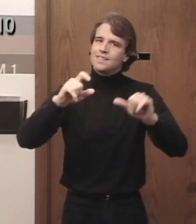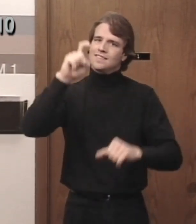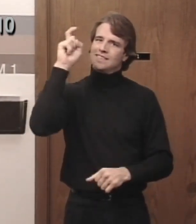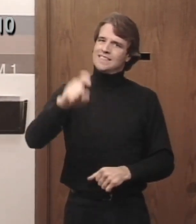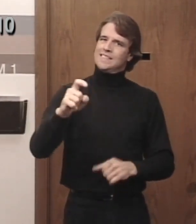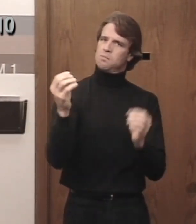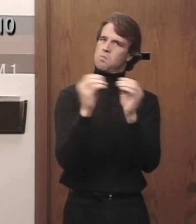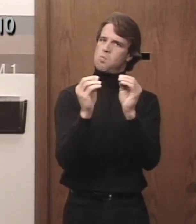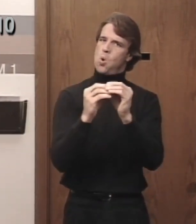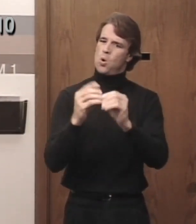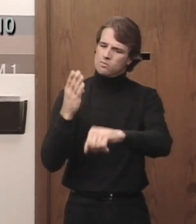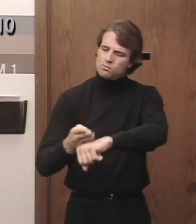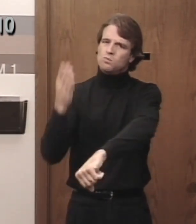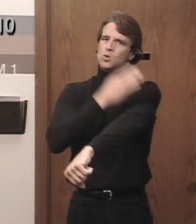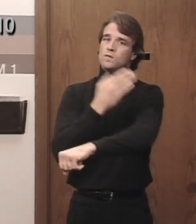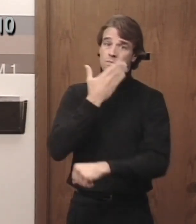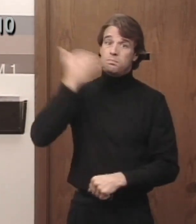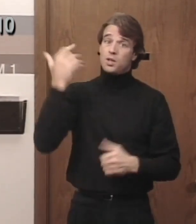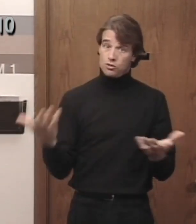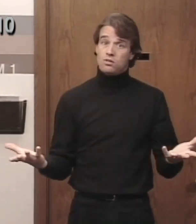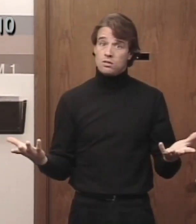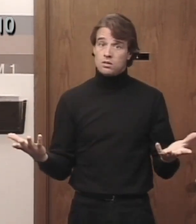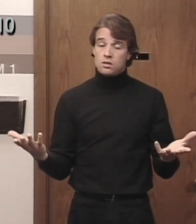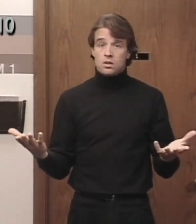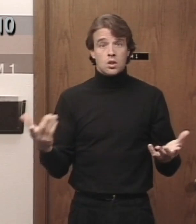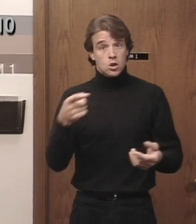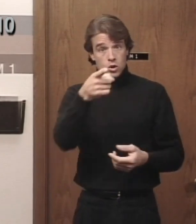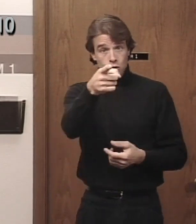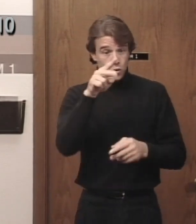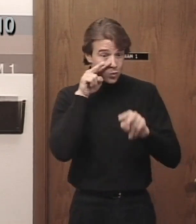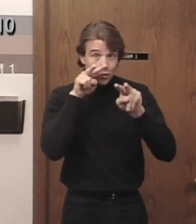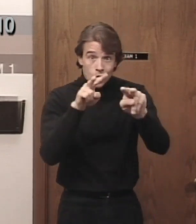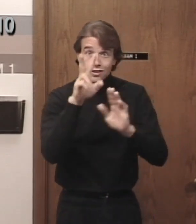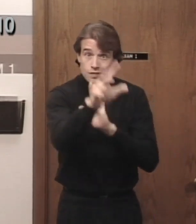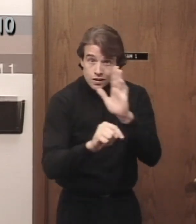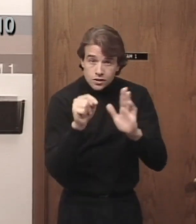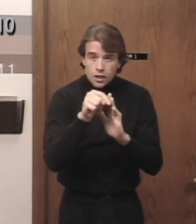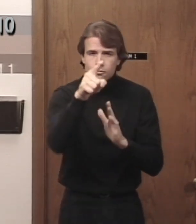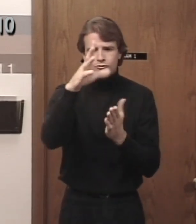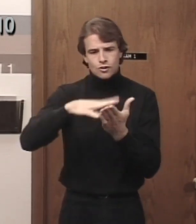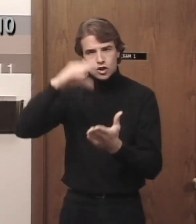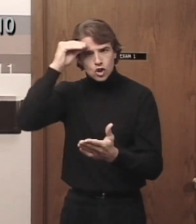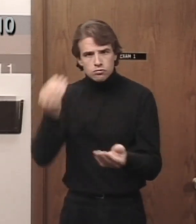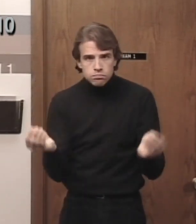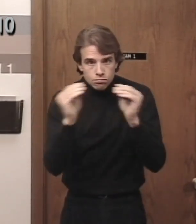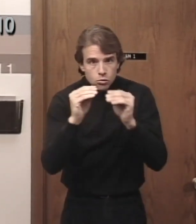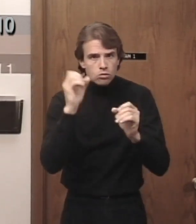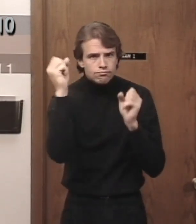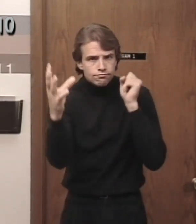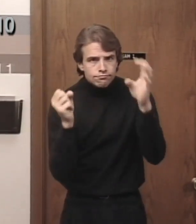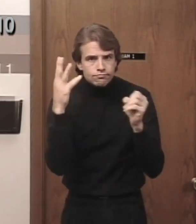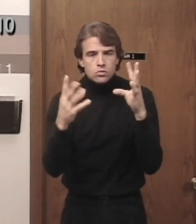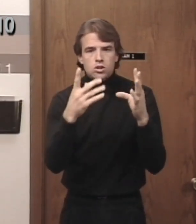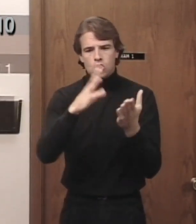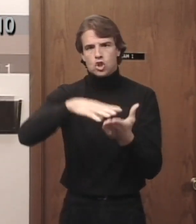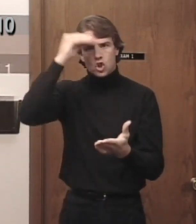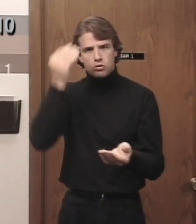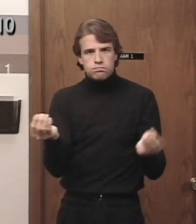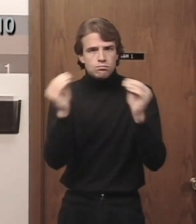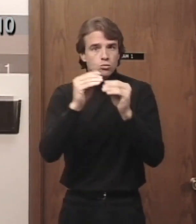this has improved, but we still have a long way to go. By studying these tapes and learning about